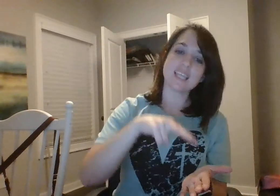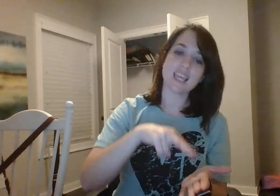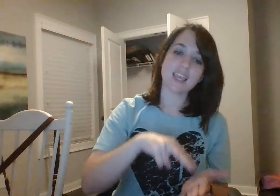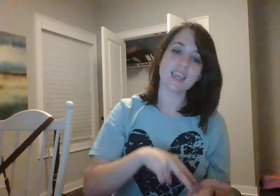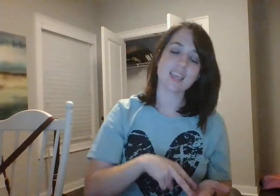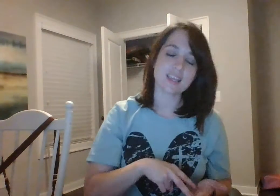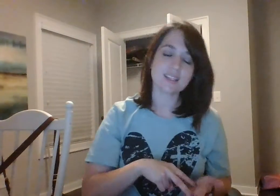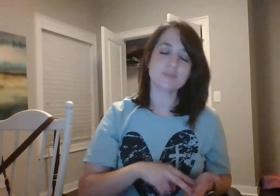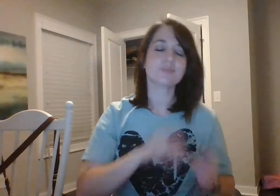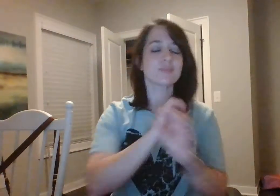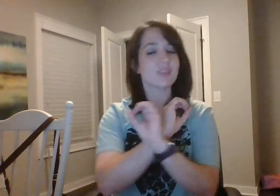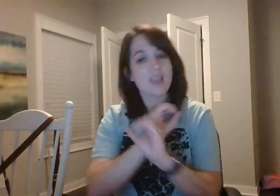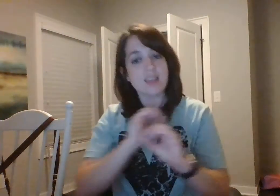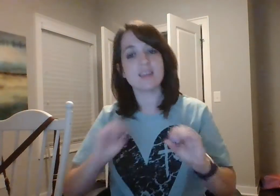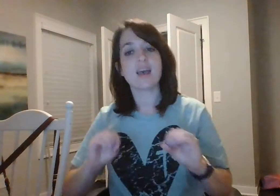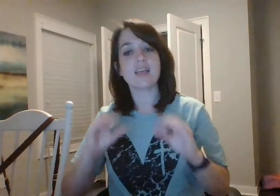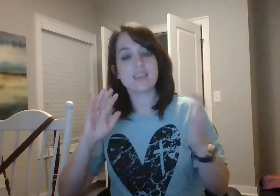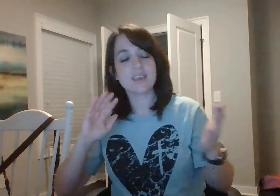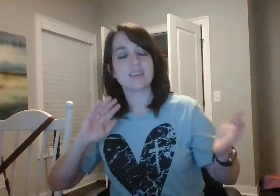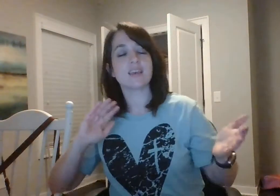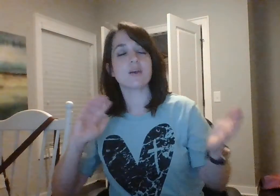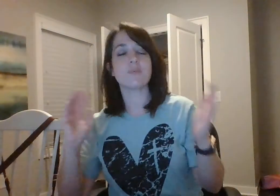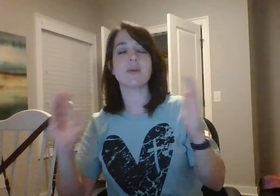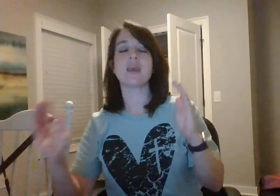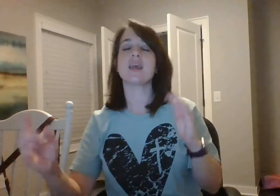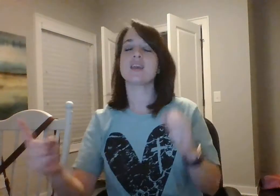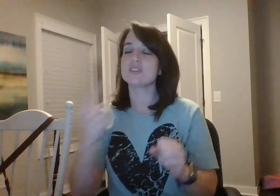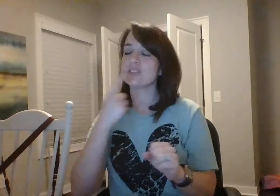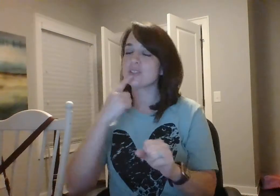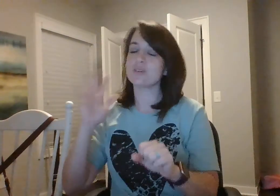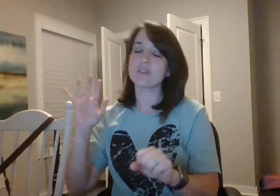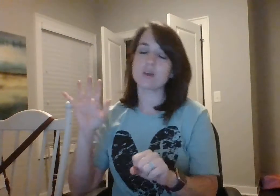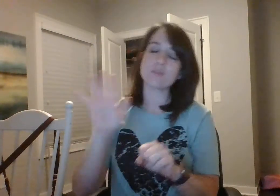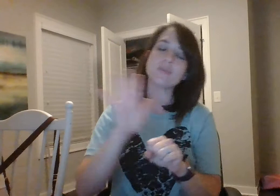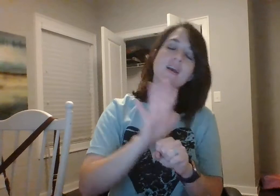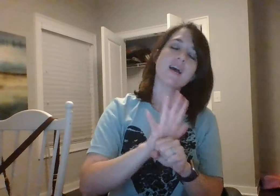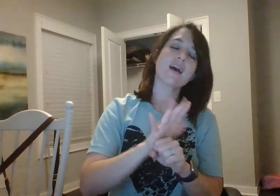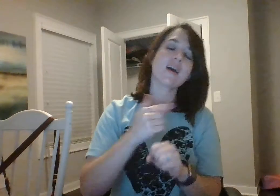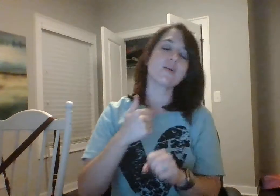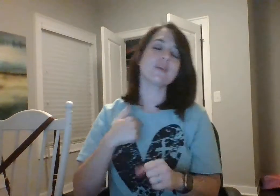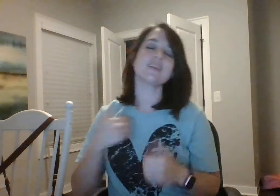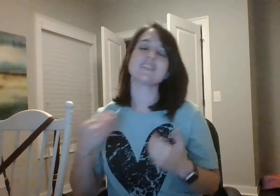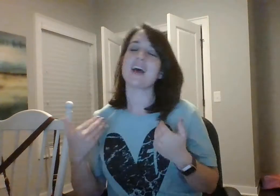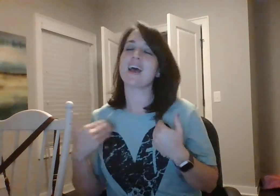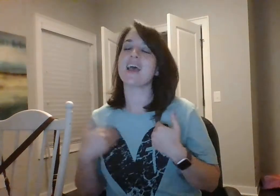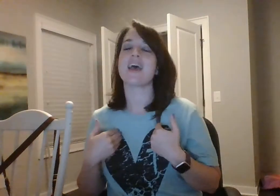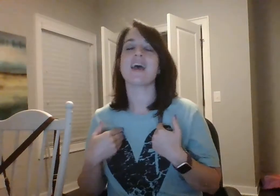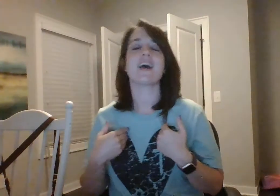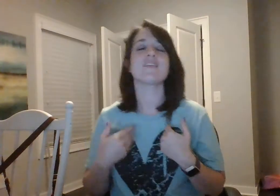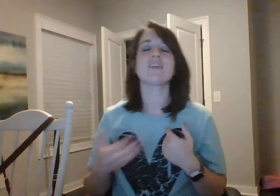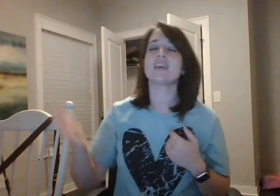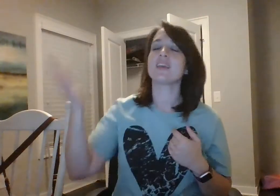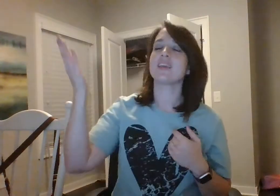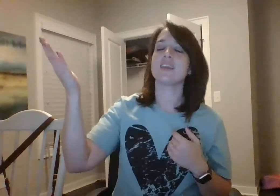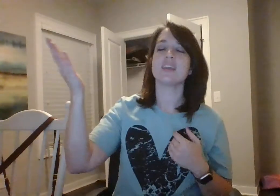stand. Nothing can raise to the promise I have in